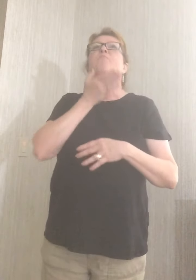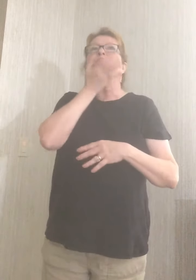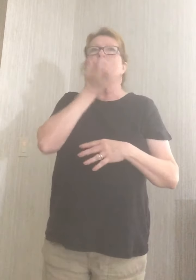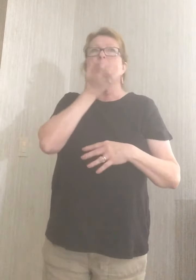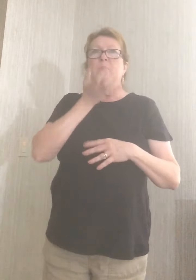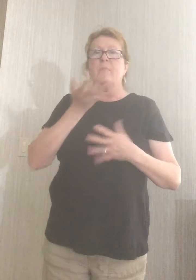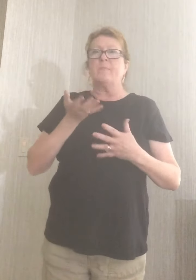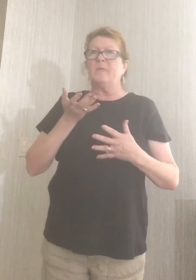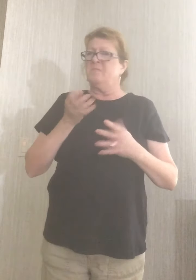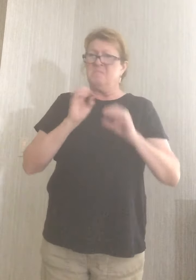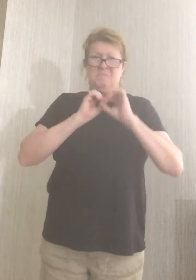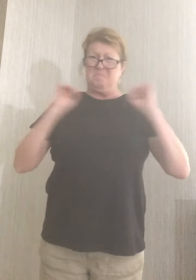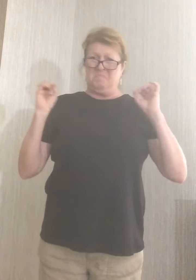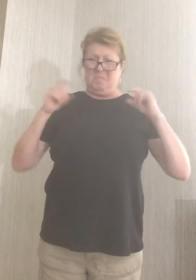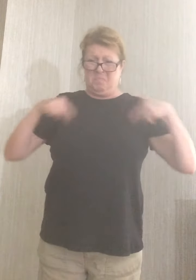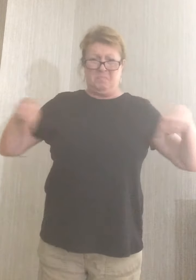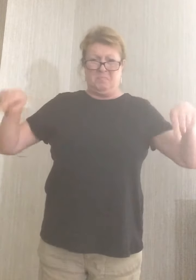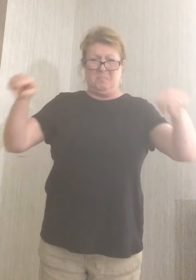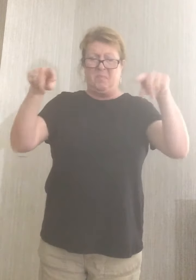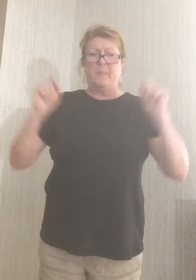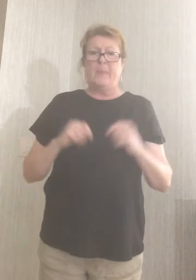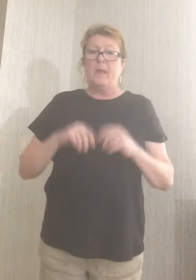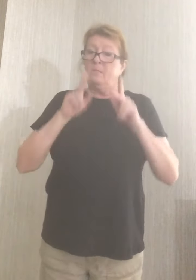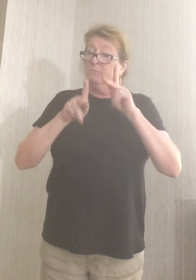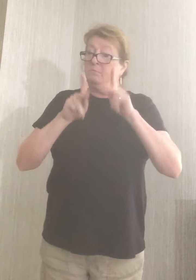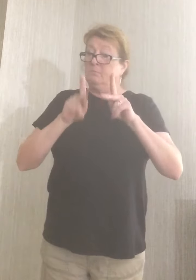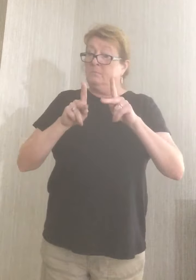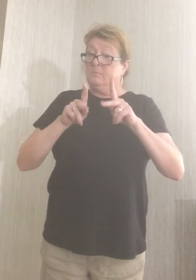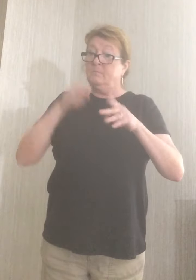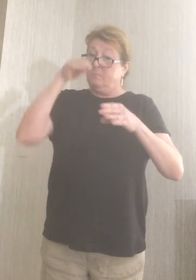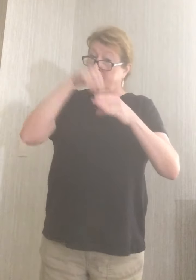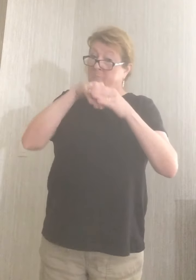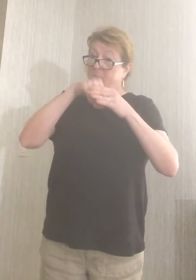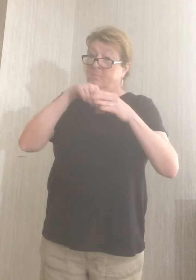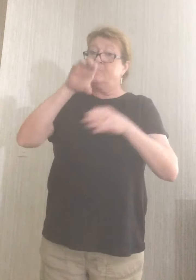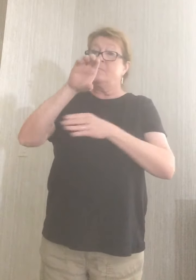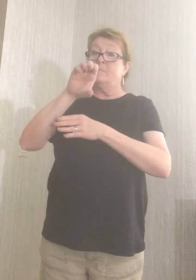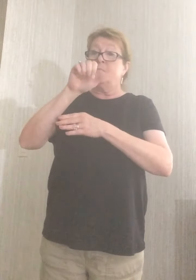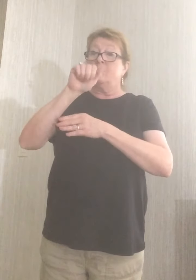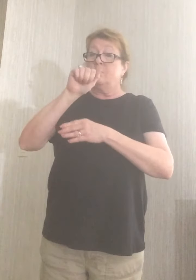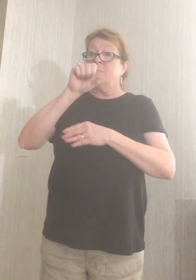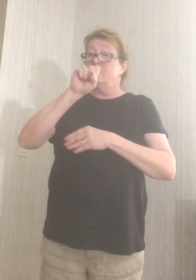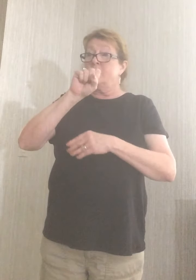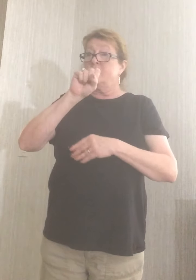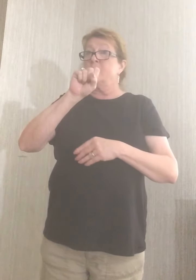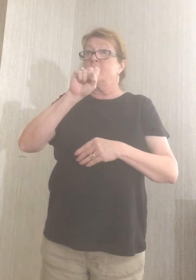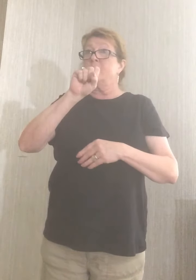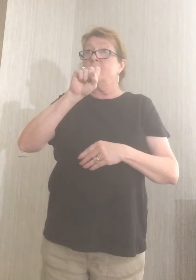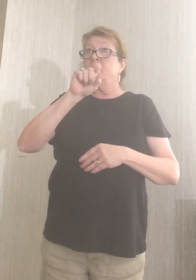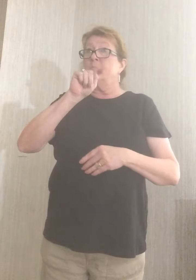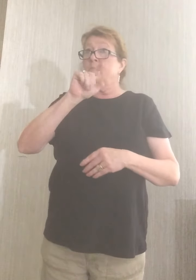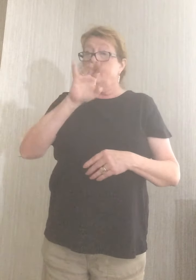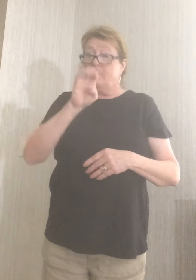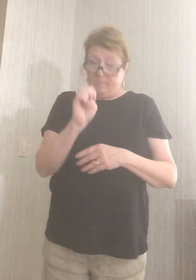The people in the castle would have been able to see an enemy army coming a long